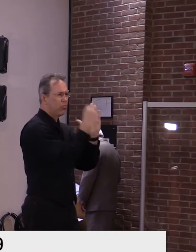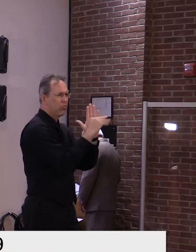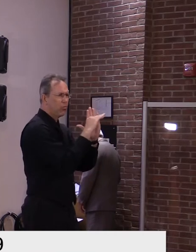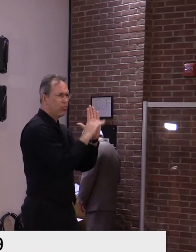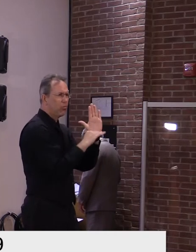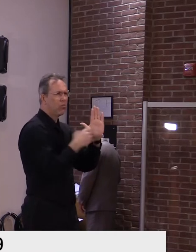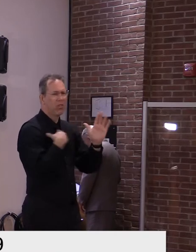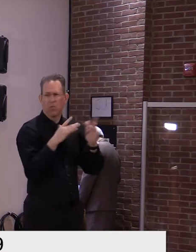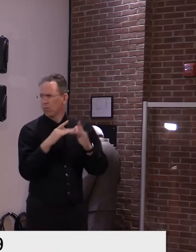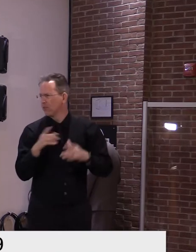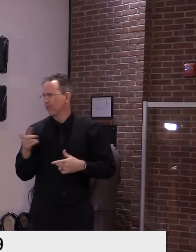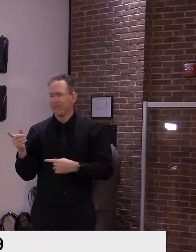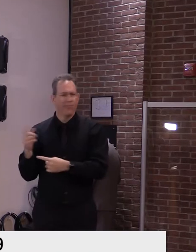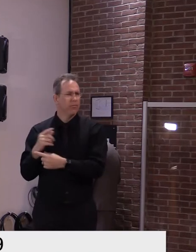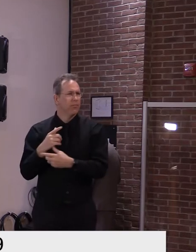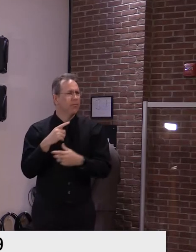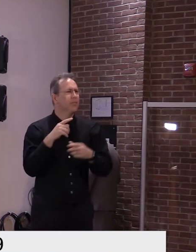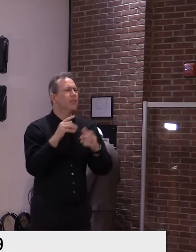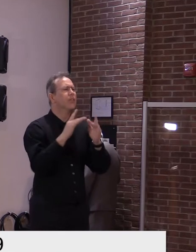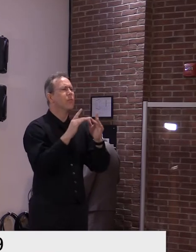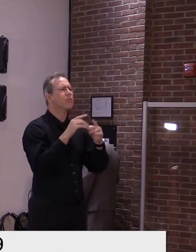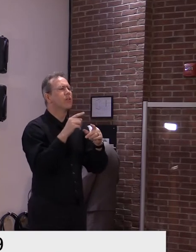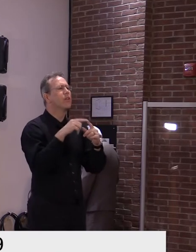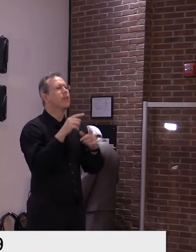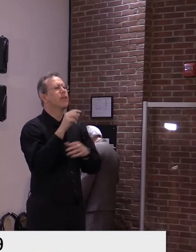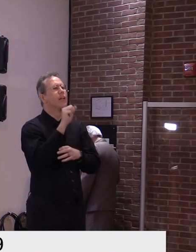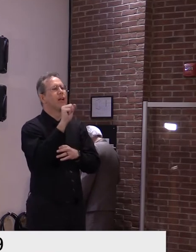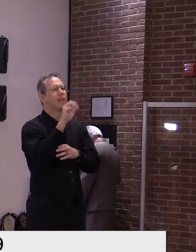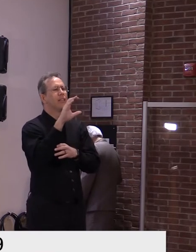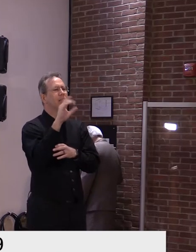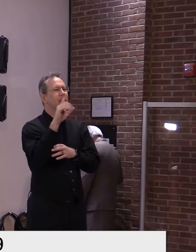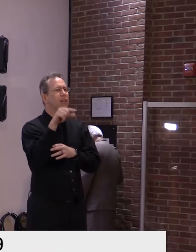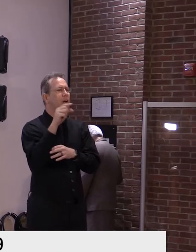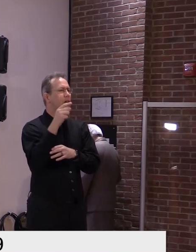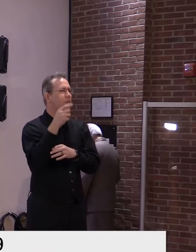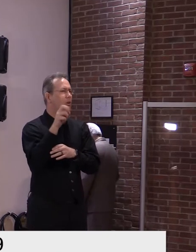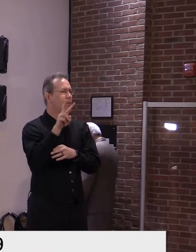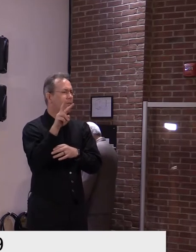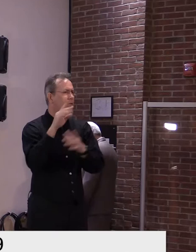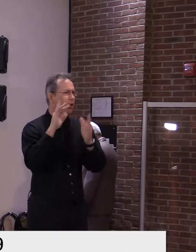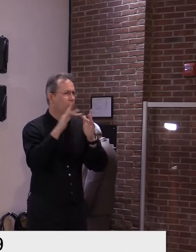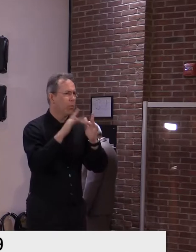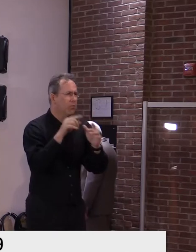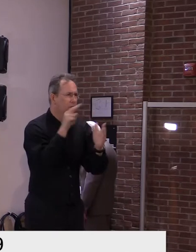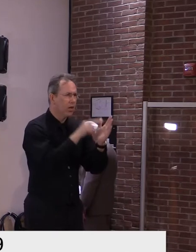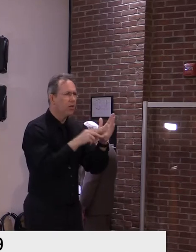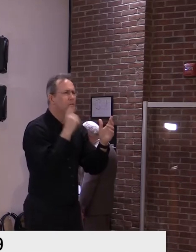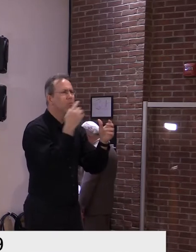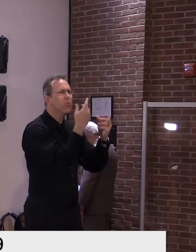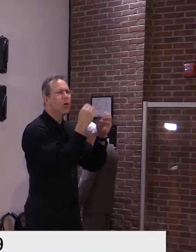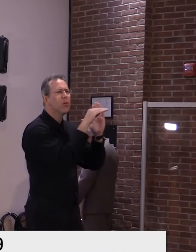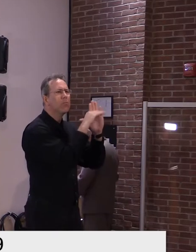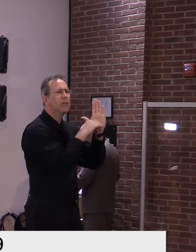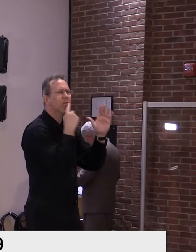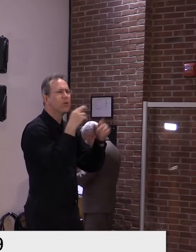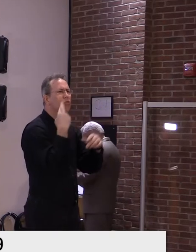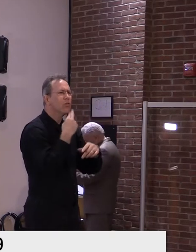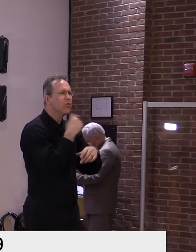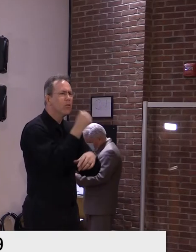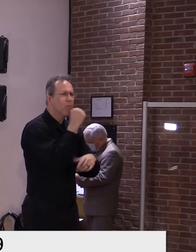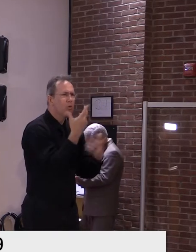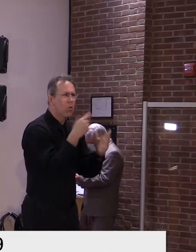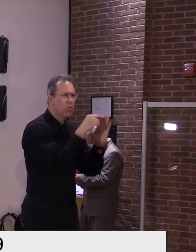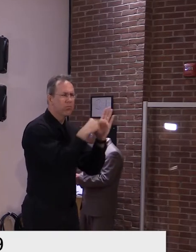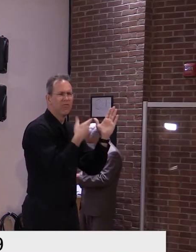ACCD under, again, under the restaurant guidance. And I think it's really helpful if people refresh their memory or their understanding of what